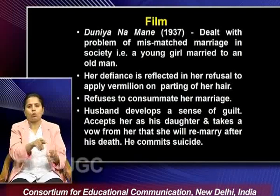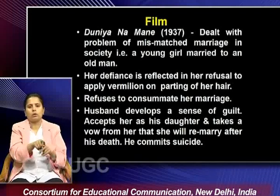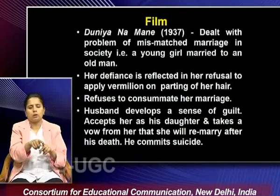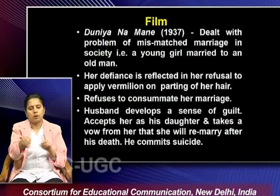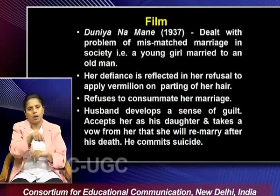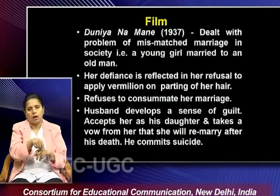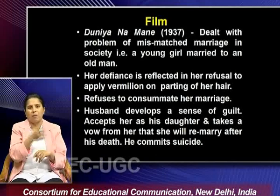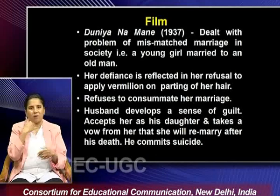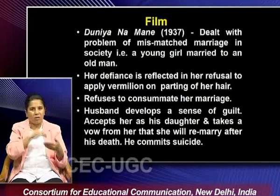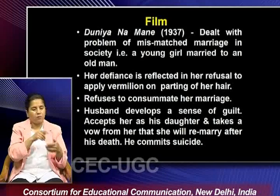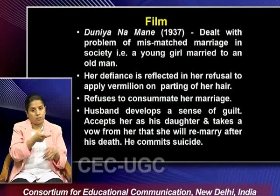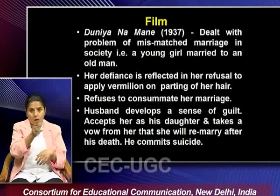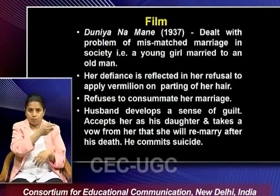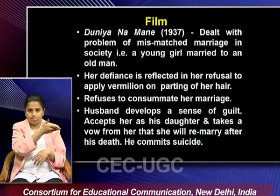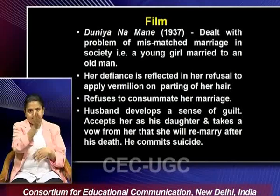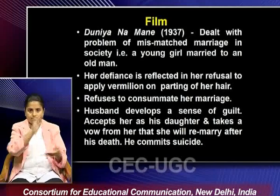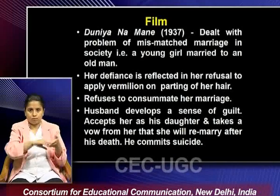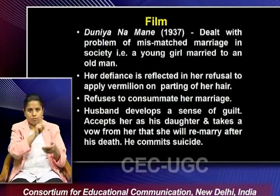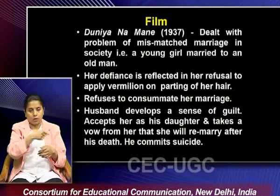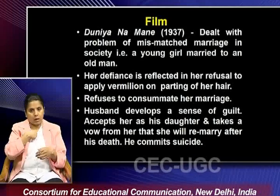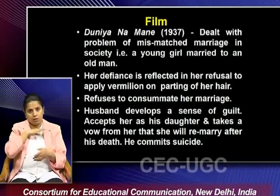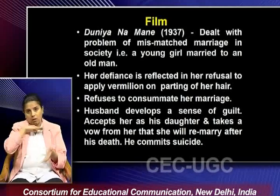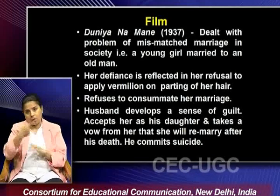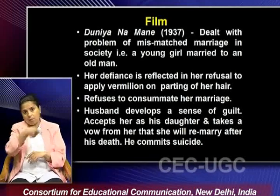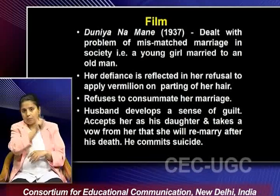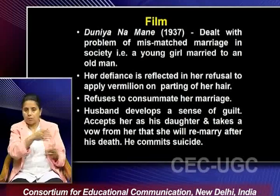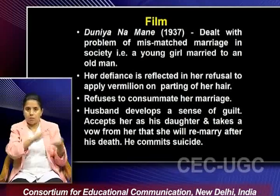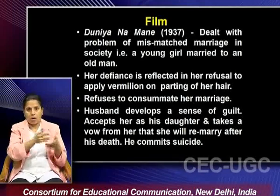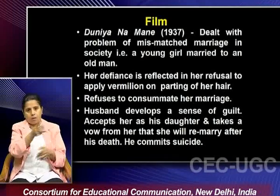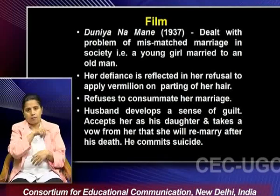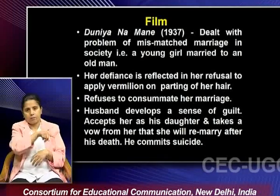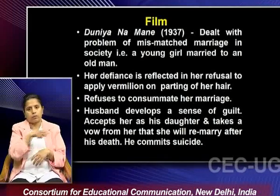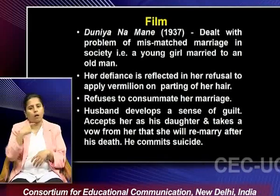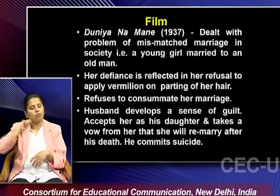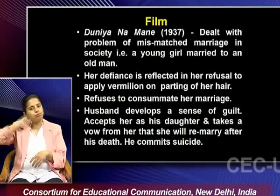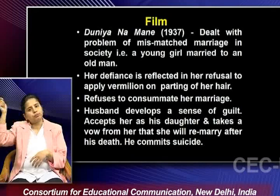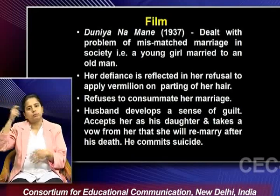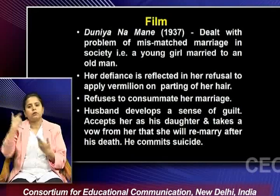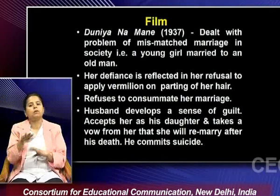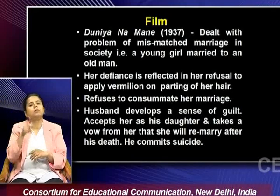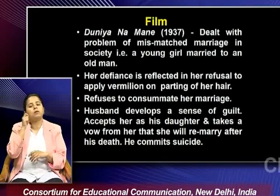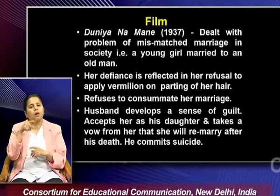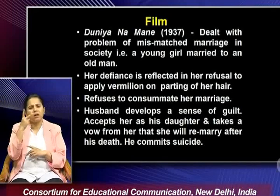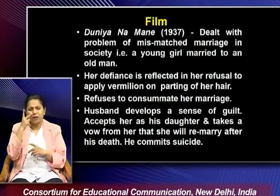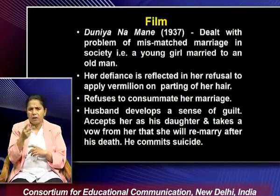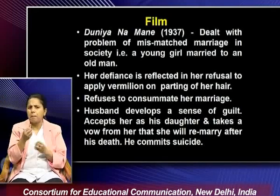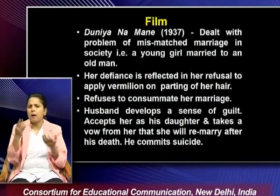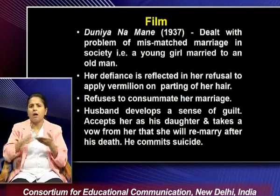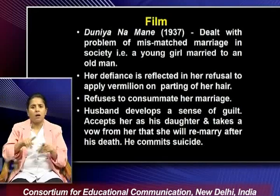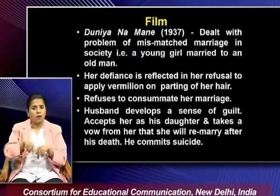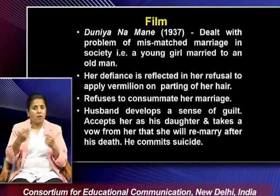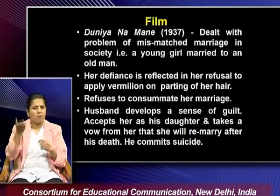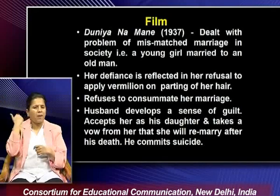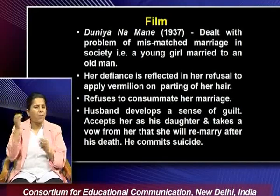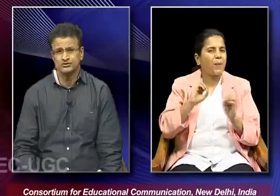from her that she will remarry after his death. And then he commits suicide, as we find that divorces were not all that